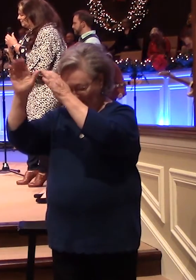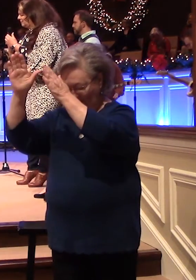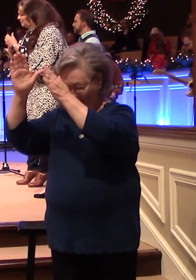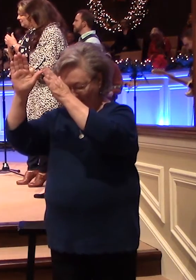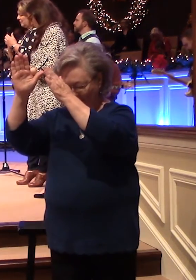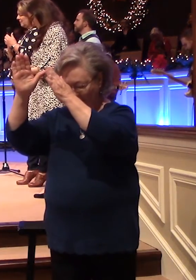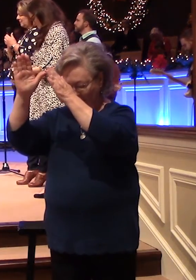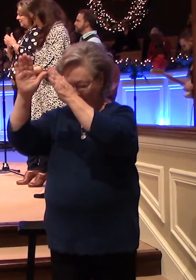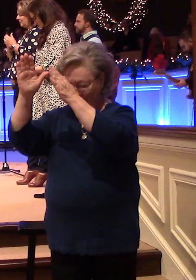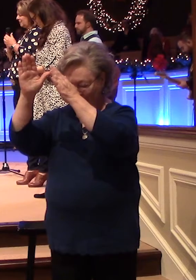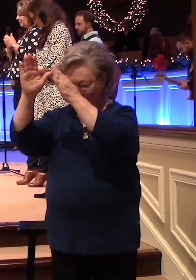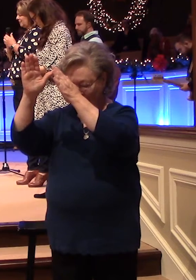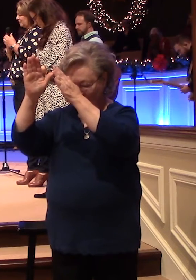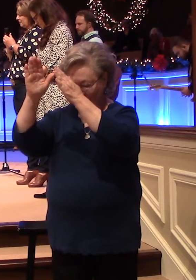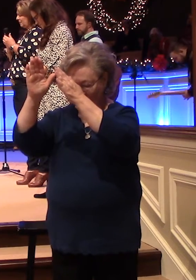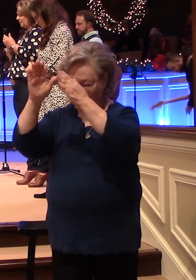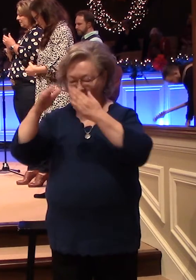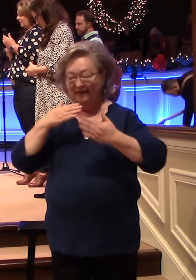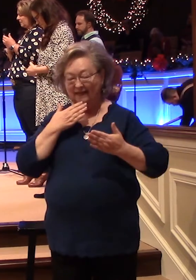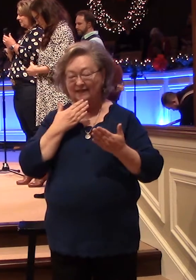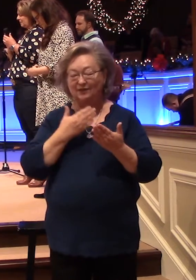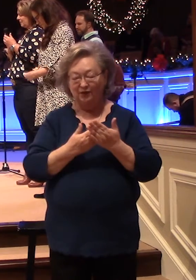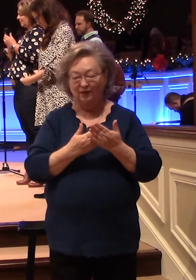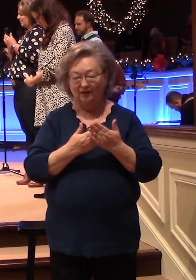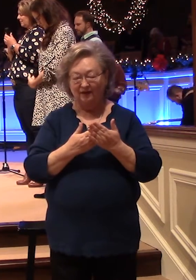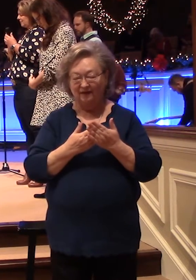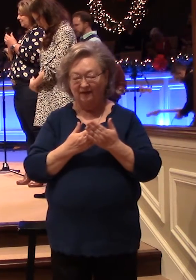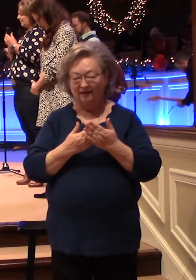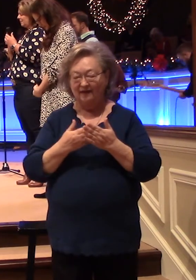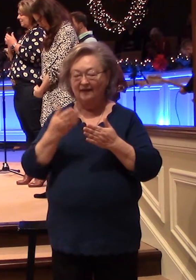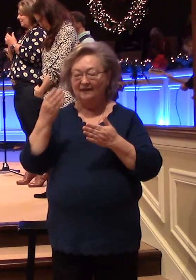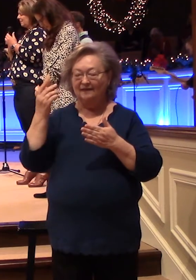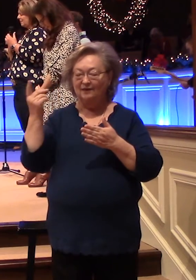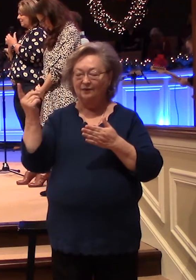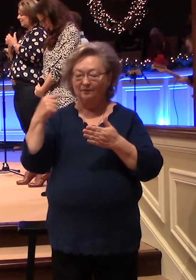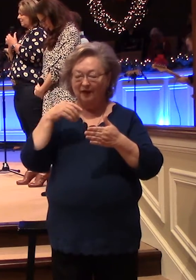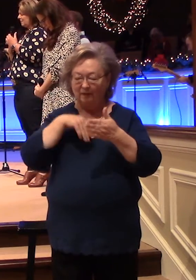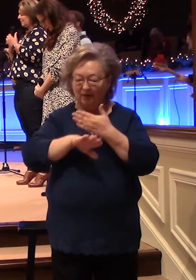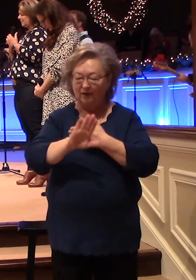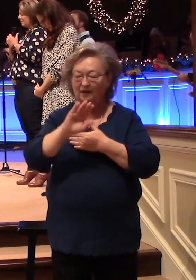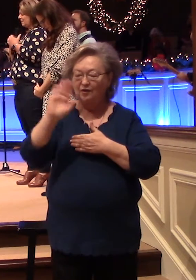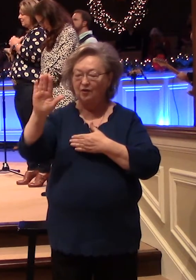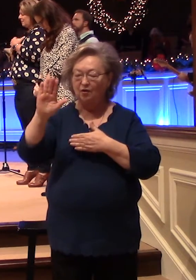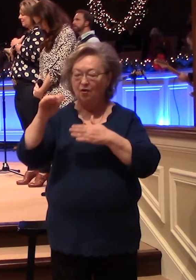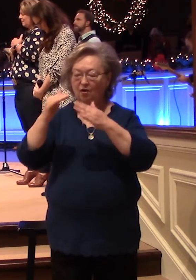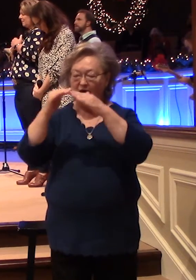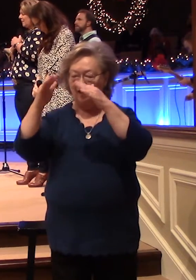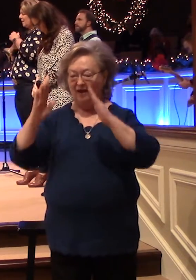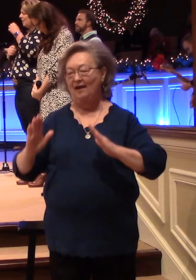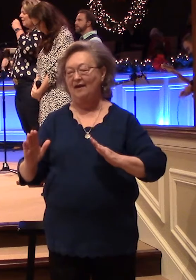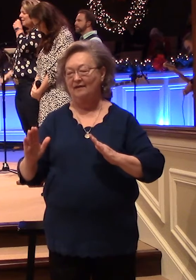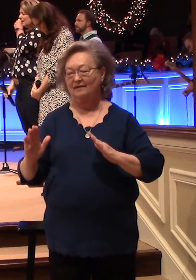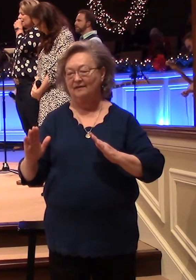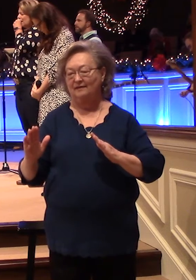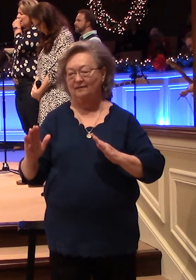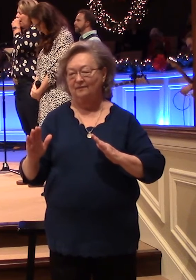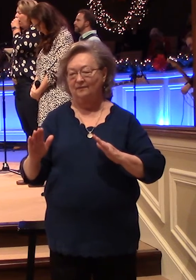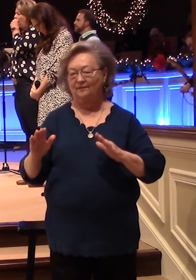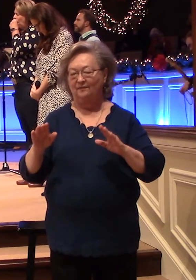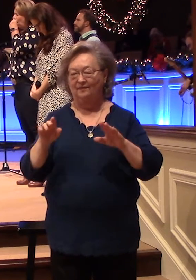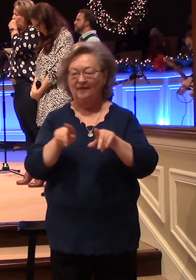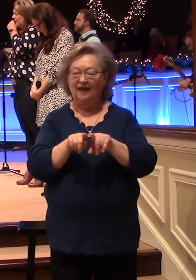it is good to come into your house this morning and ascribe, as the song just said,